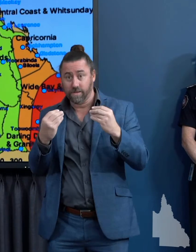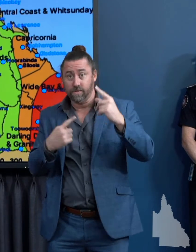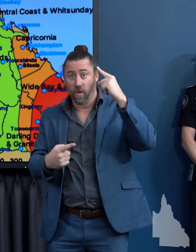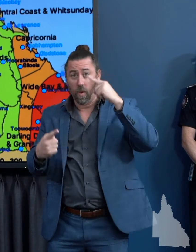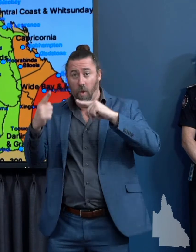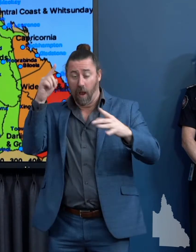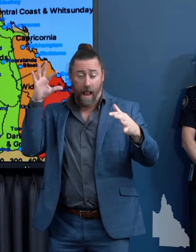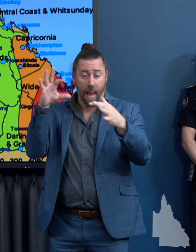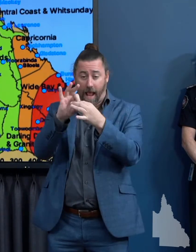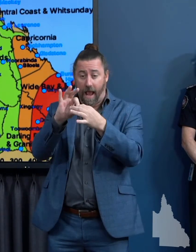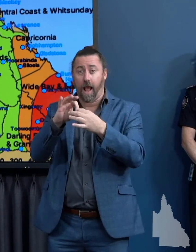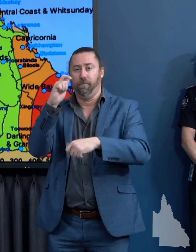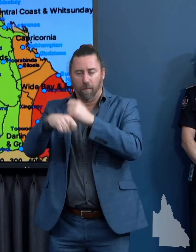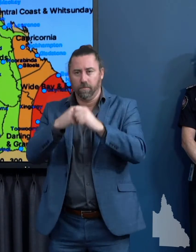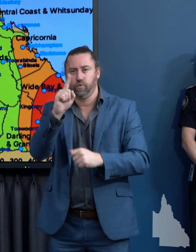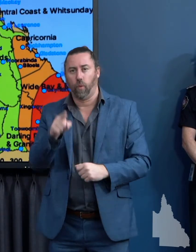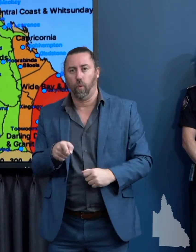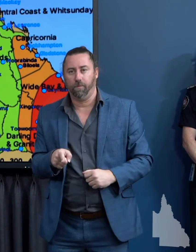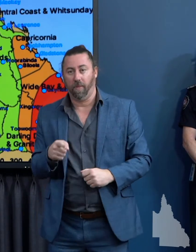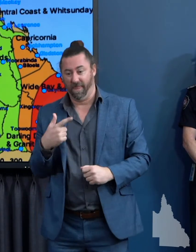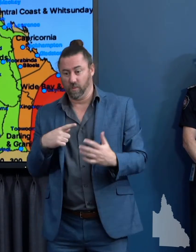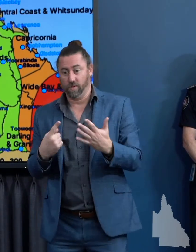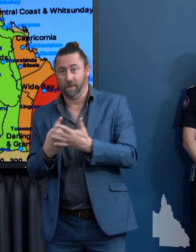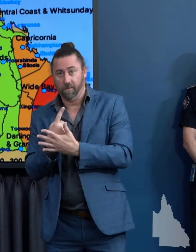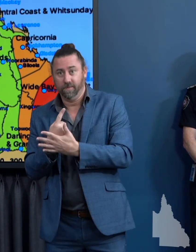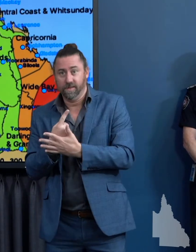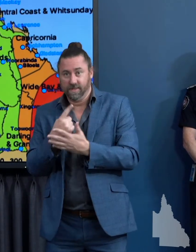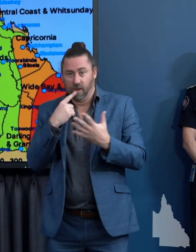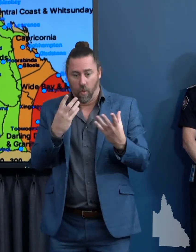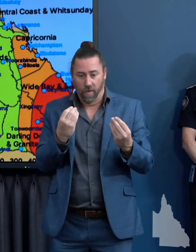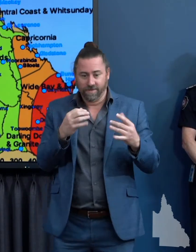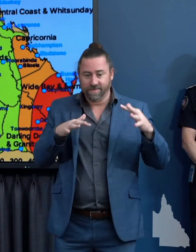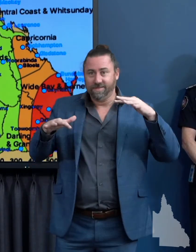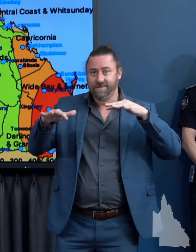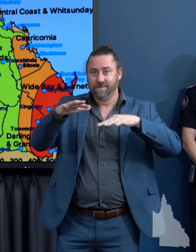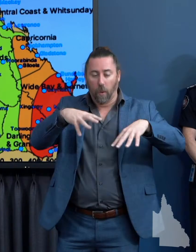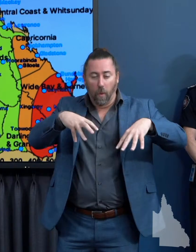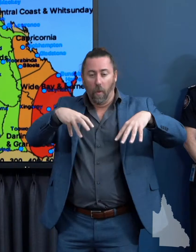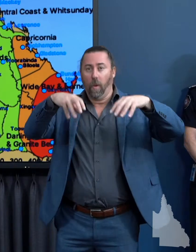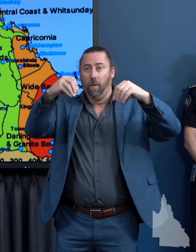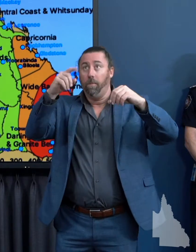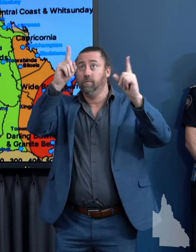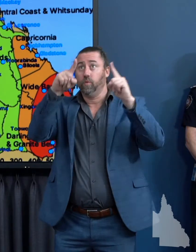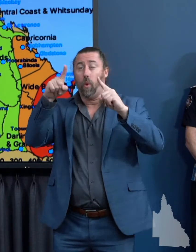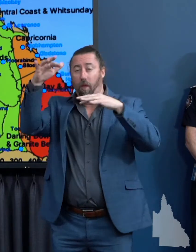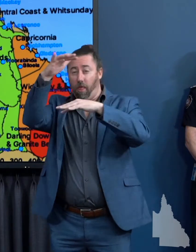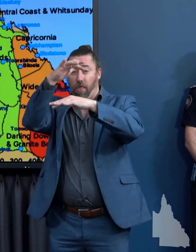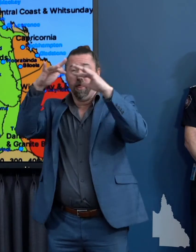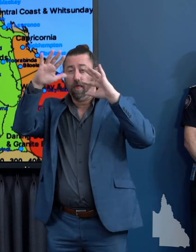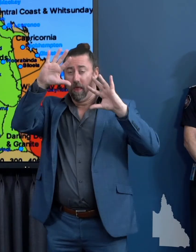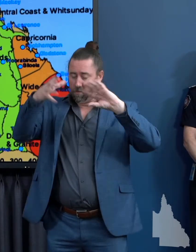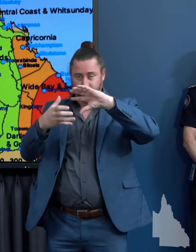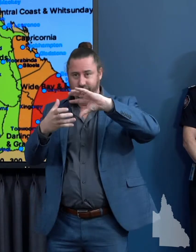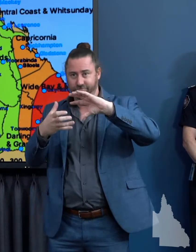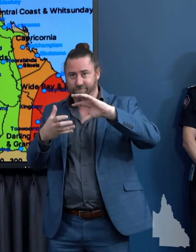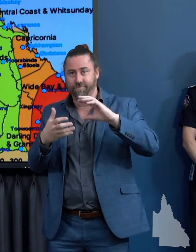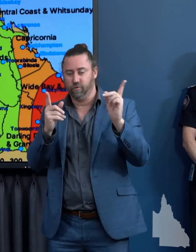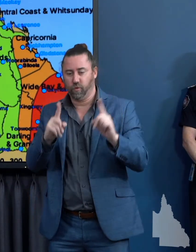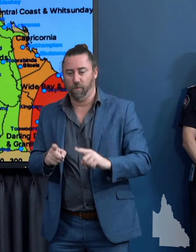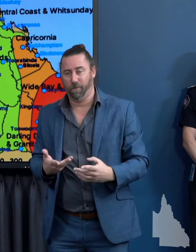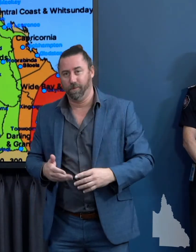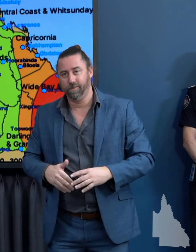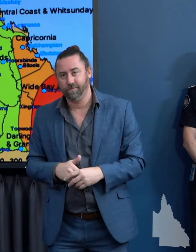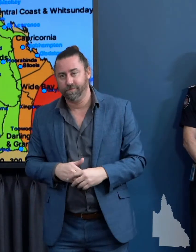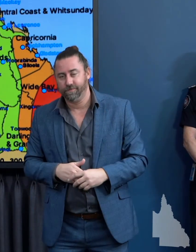severe storms, and that's exactly what's happening and what can continue to happen over the next 48 hours. And then in terms of exact amounts